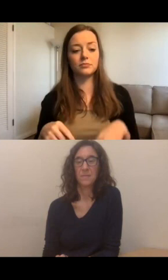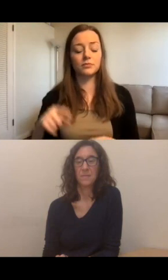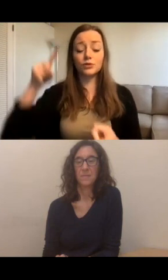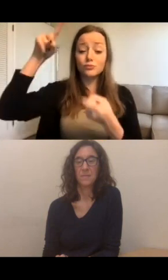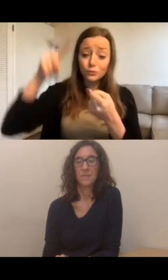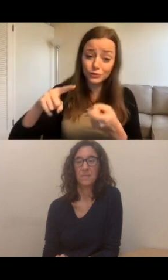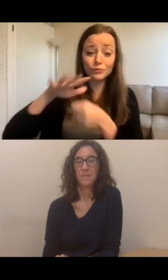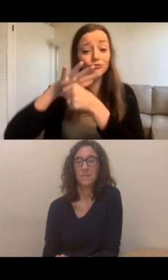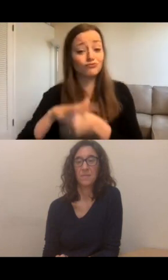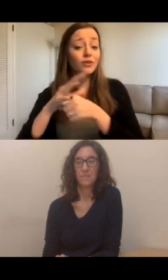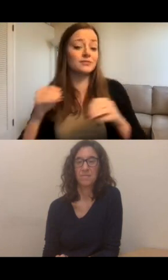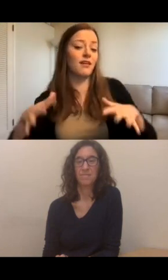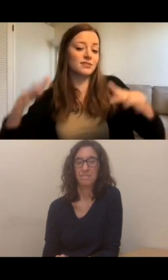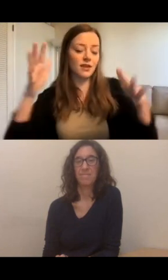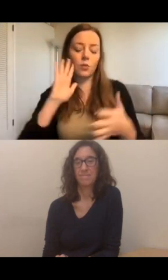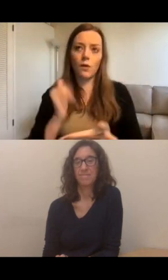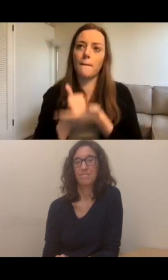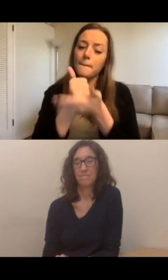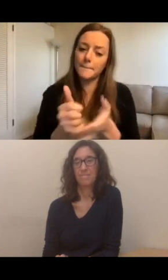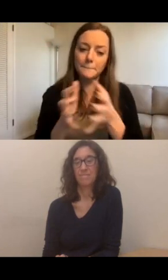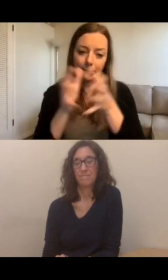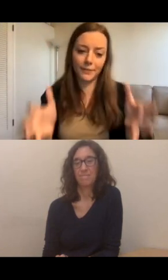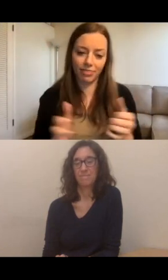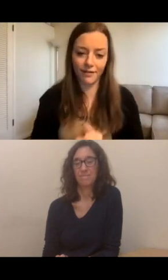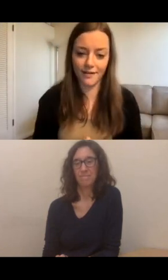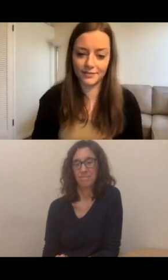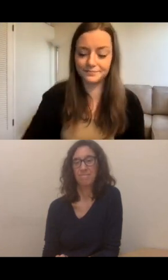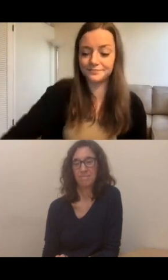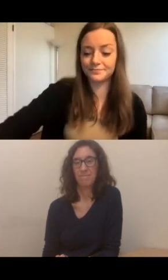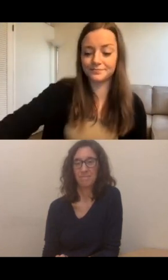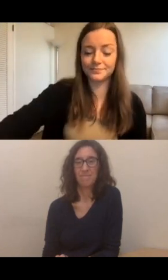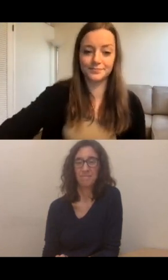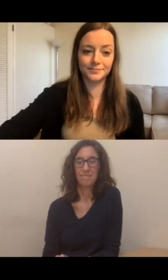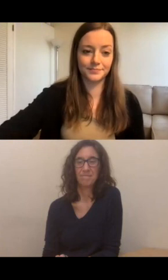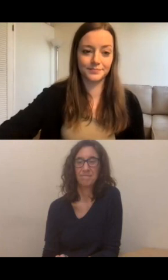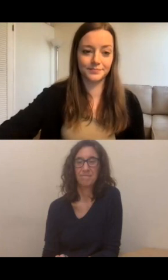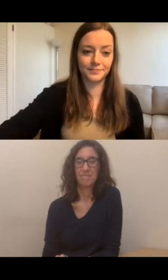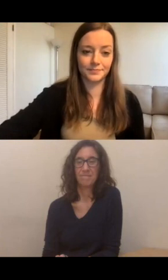Fifth, reduce stress and anxiety. This will help them tremendously.